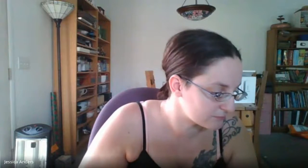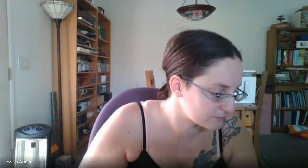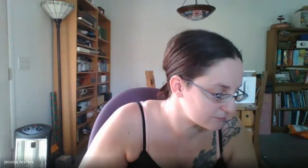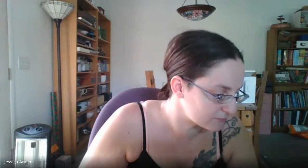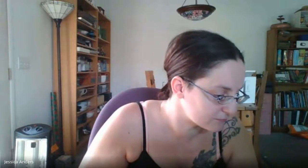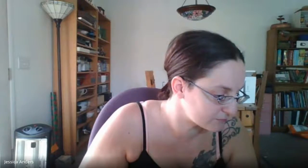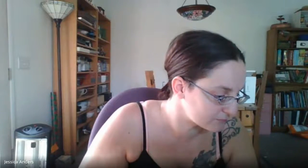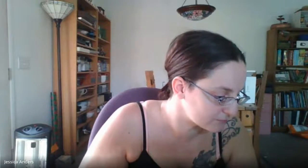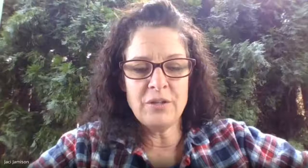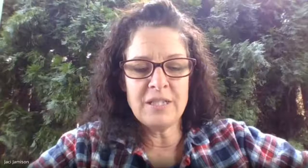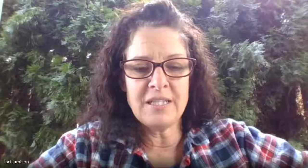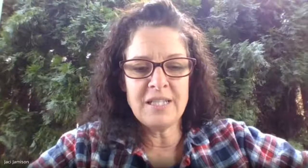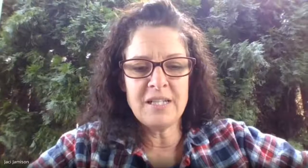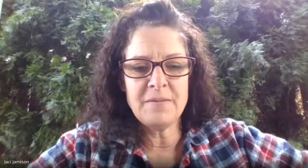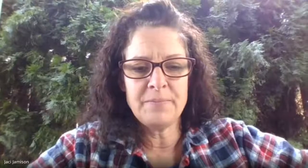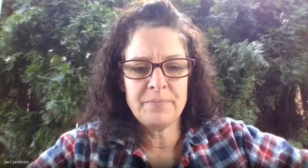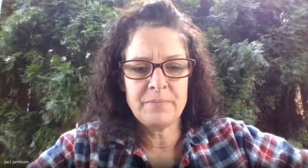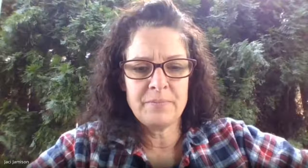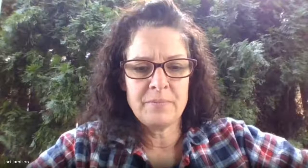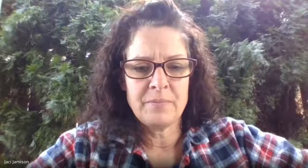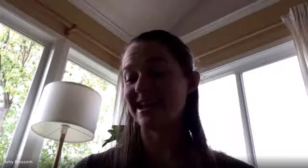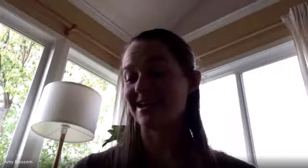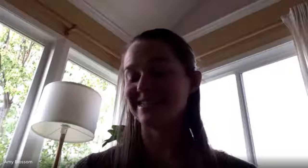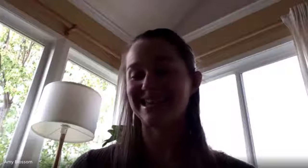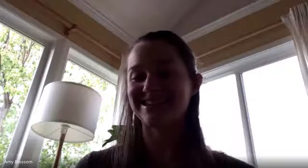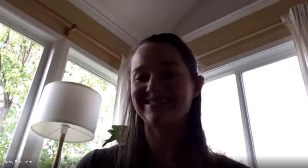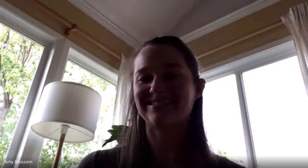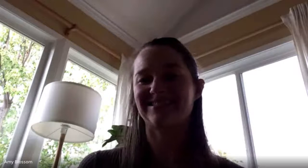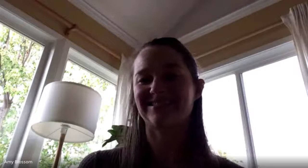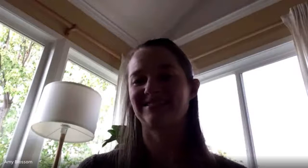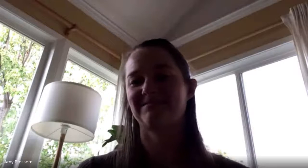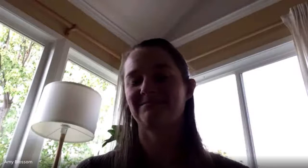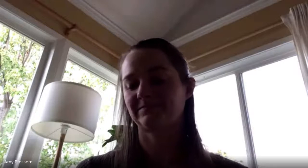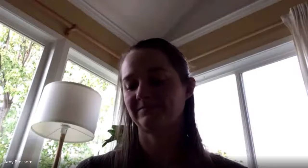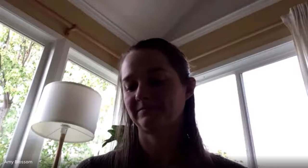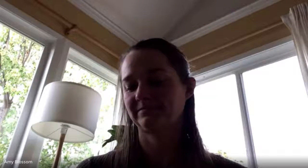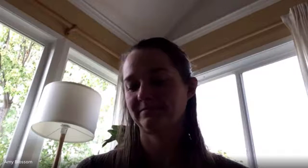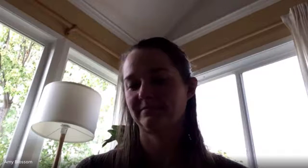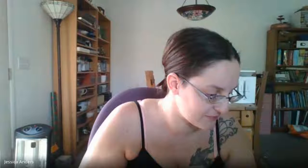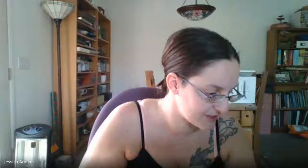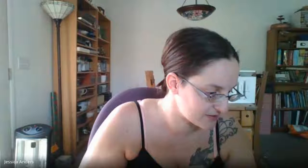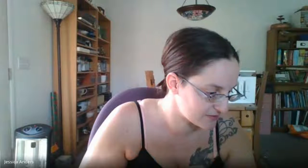Do you need those links, Ellie? I got it. Yeah. Thank you. I clicked that one.